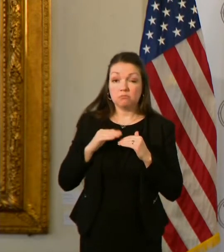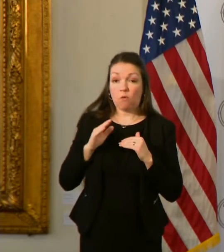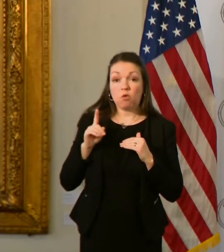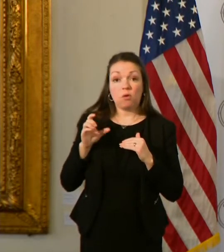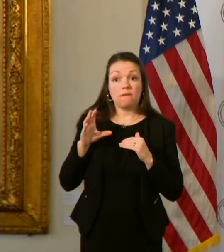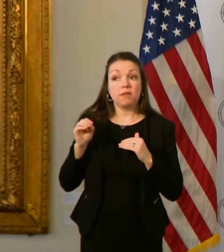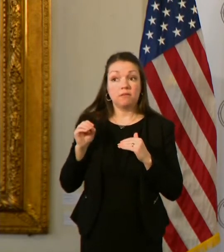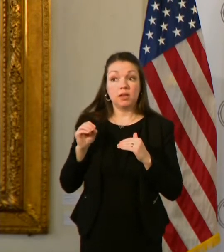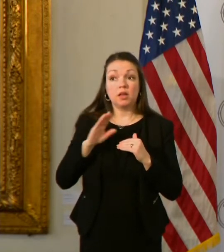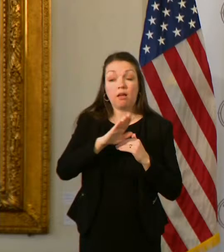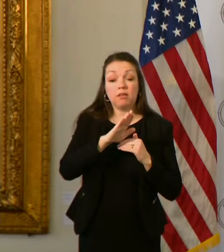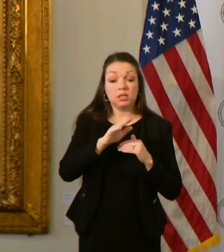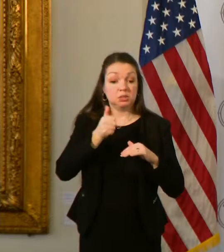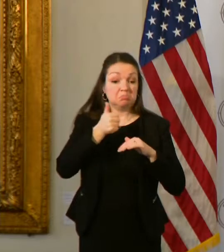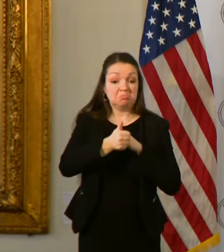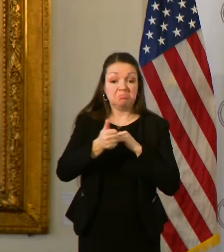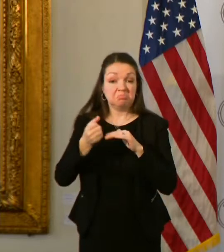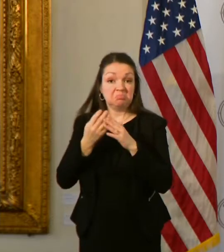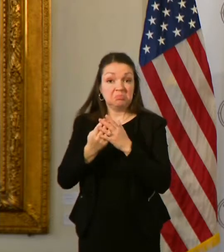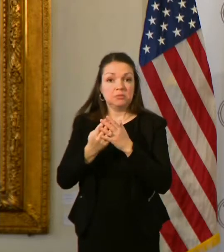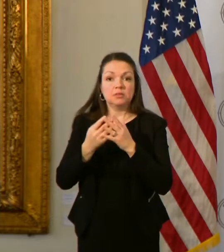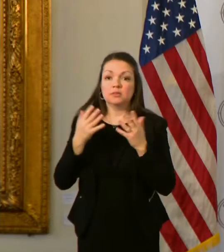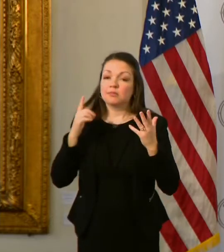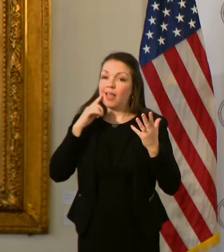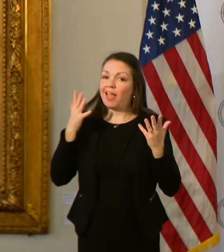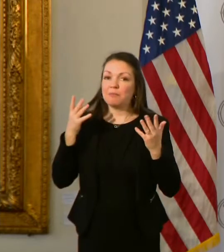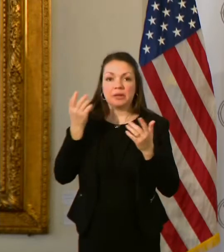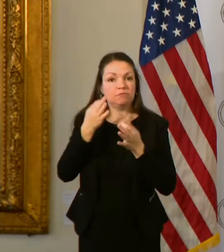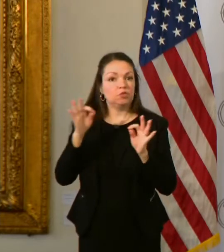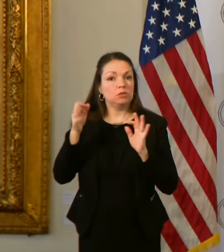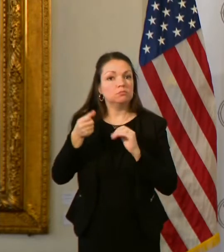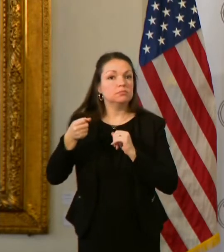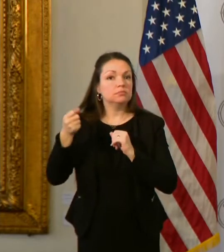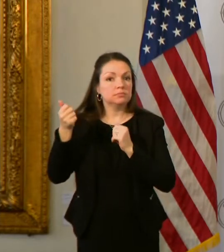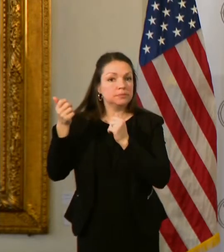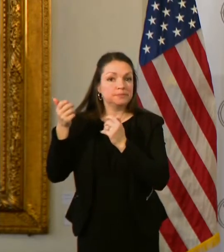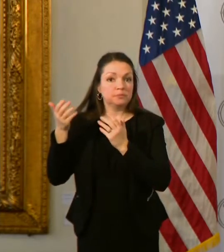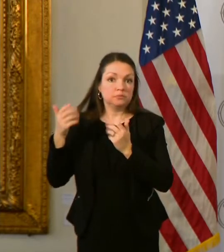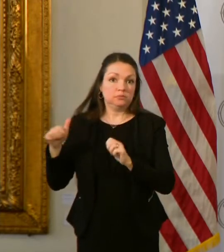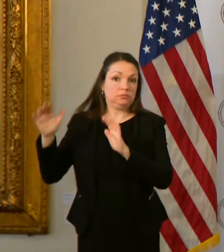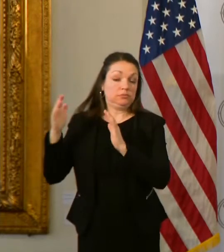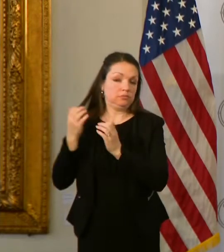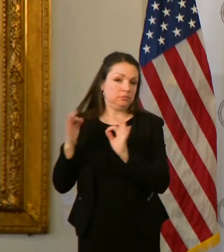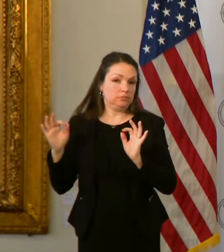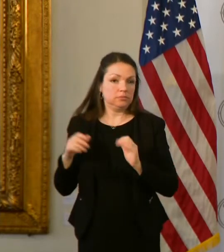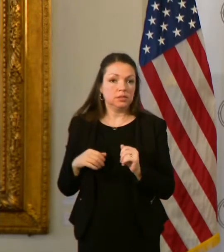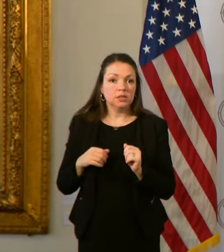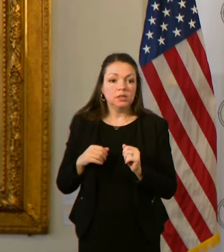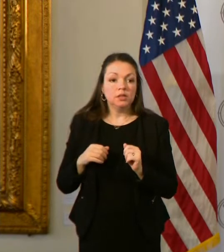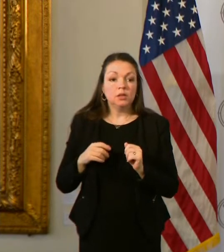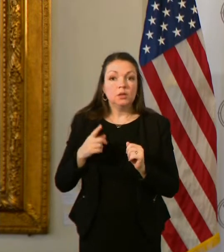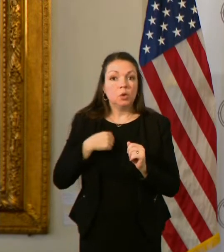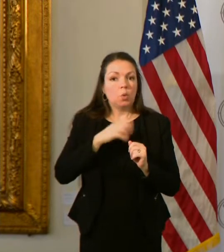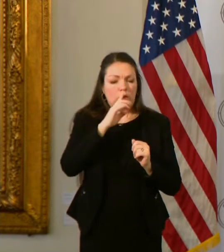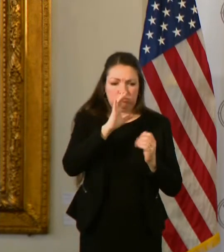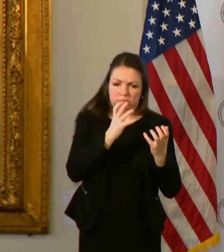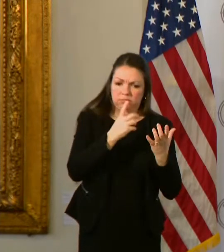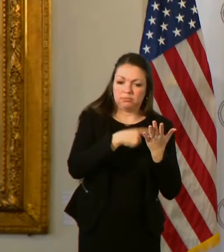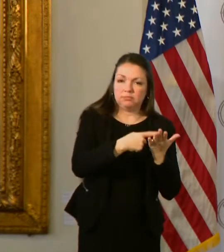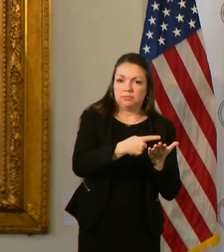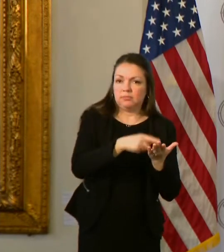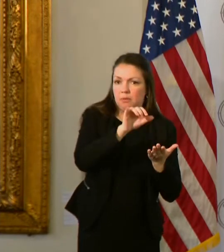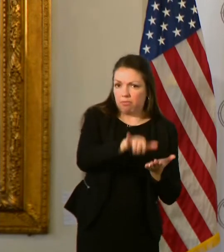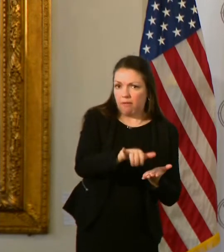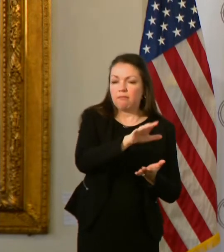vacated. We talk about that in as much as we talk about the gun convictions that we have. Because